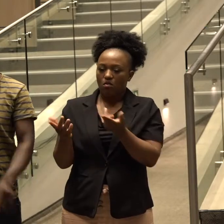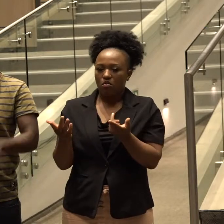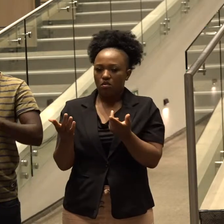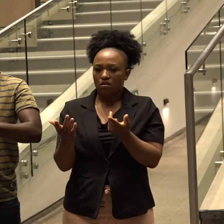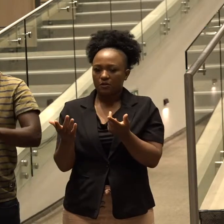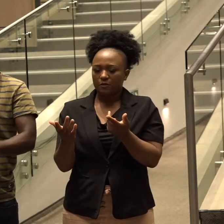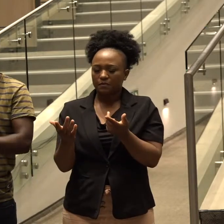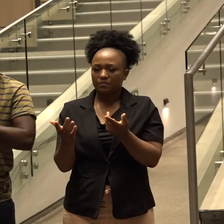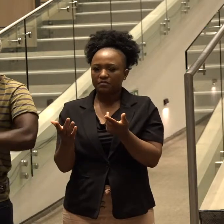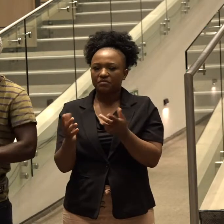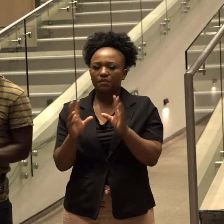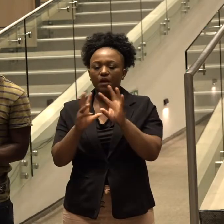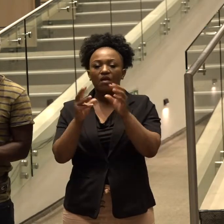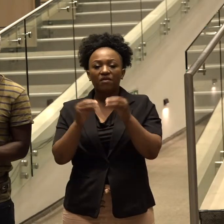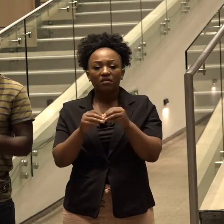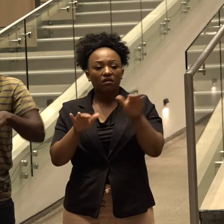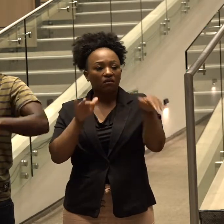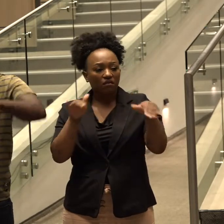foreign